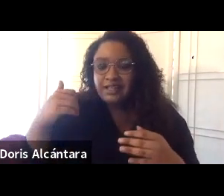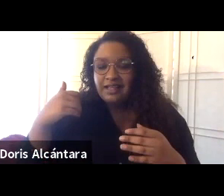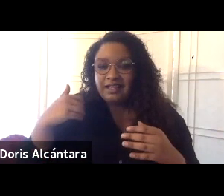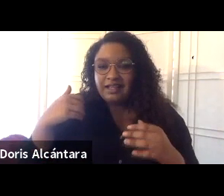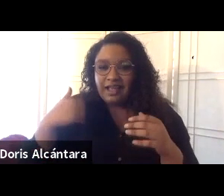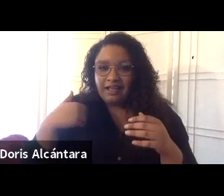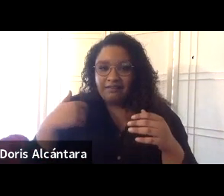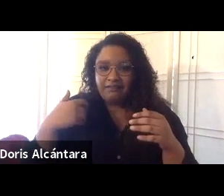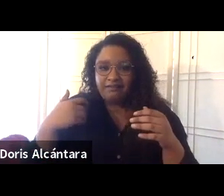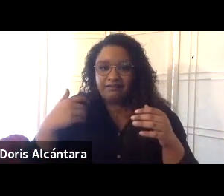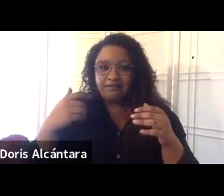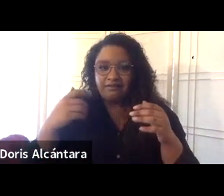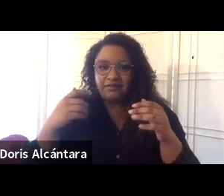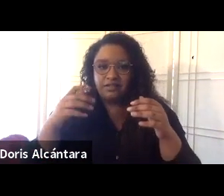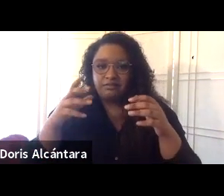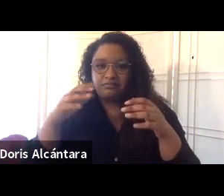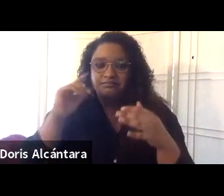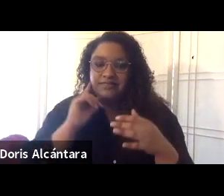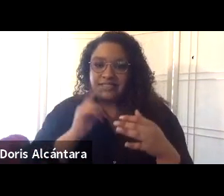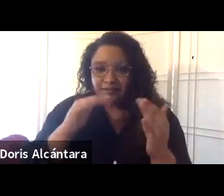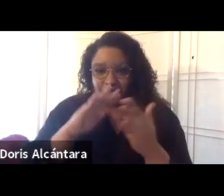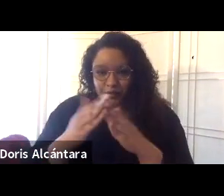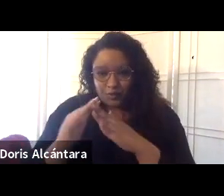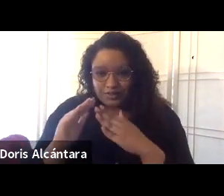As a part of the Fulbright experience,